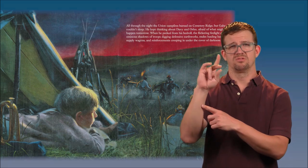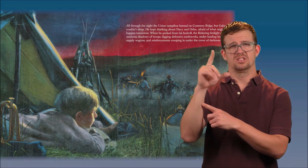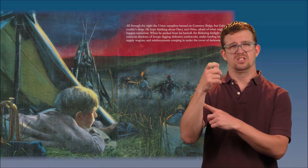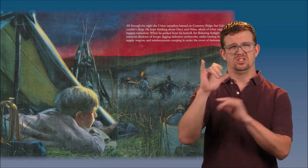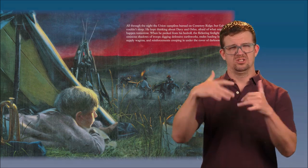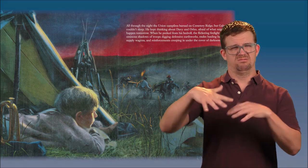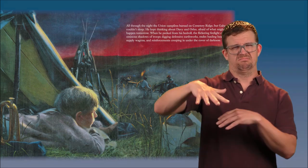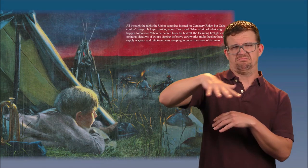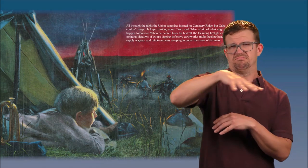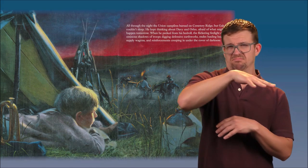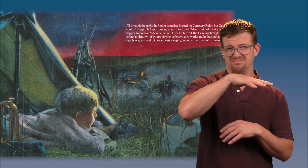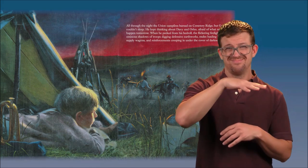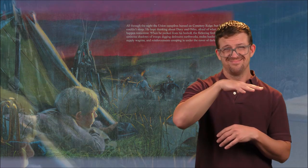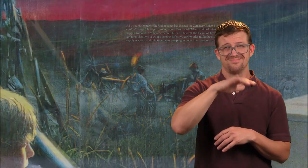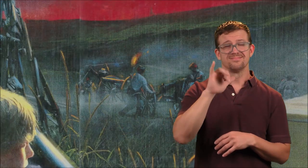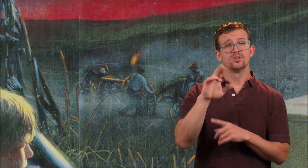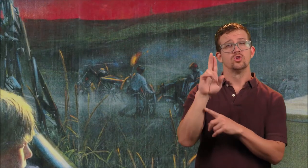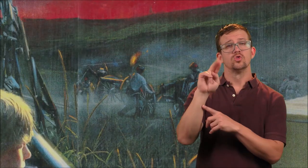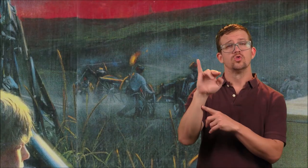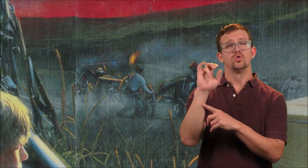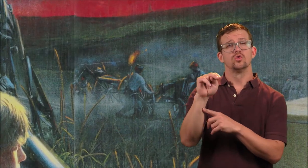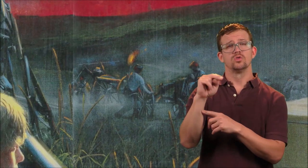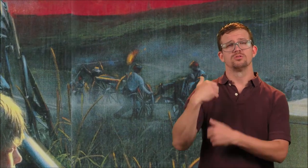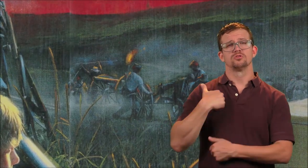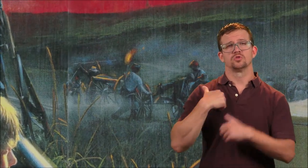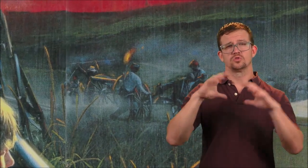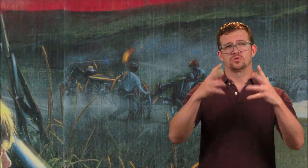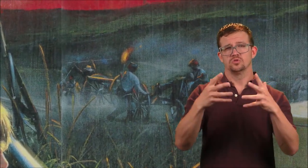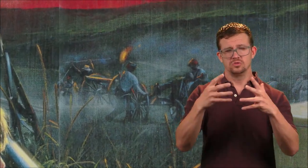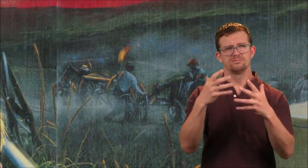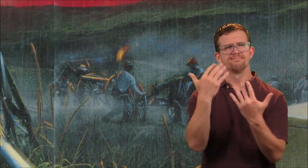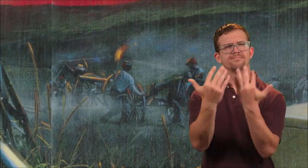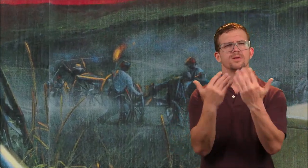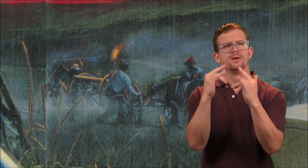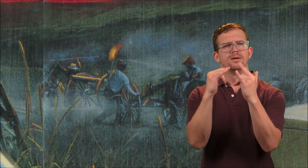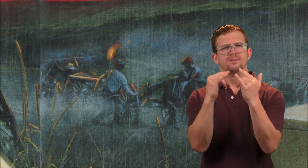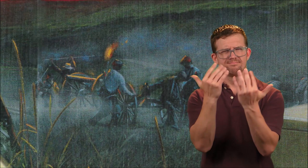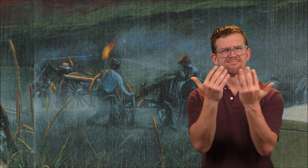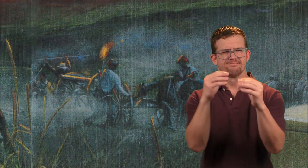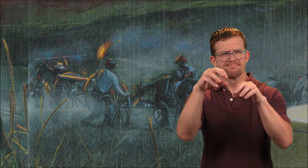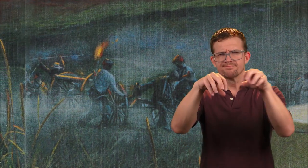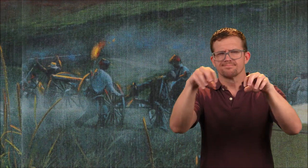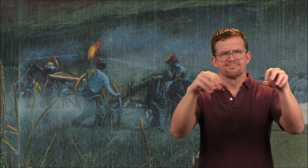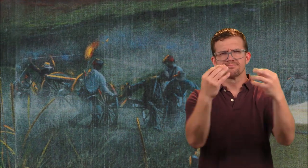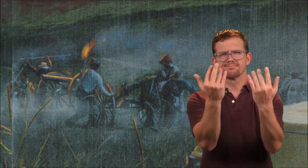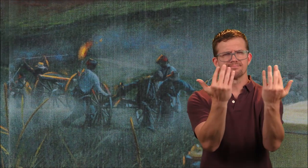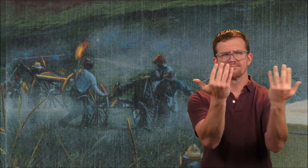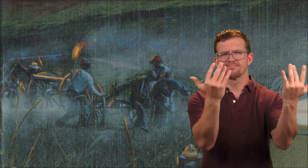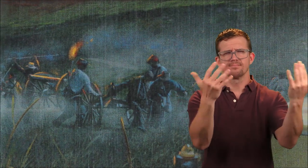All through the night, the Union campfires burned on Cemetery Ridge.